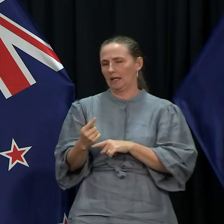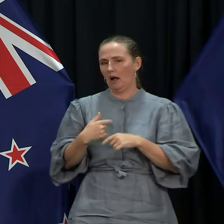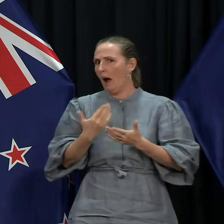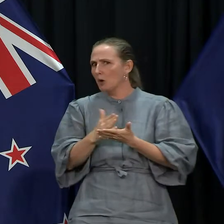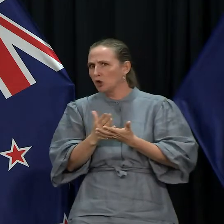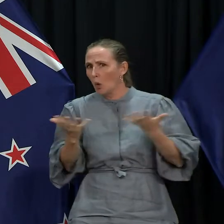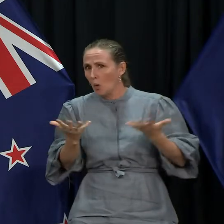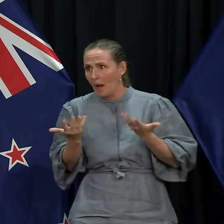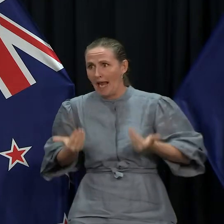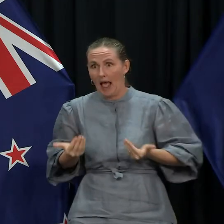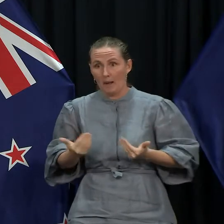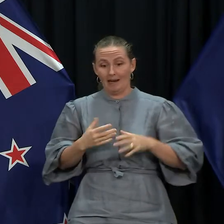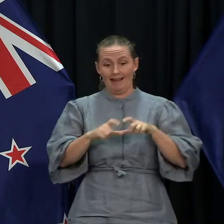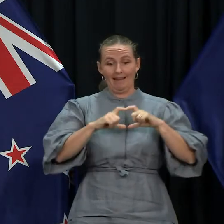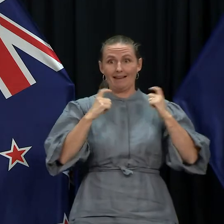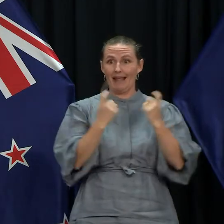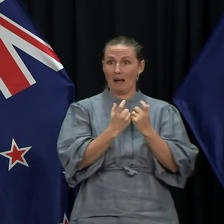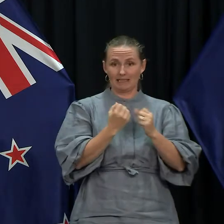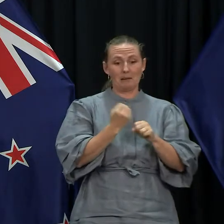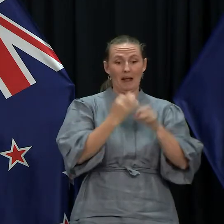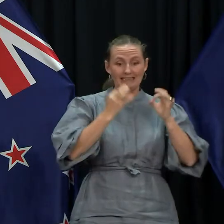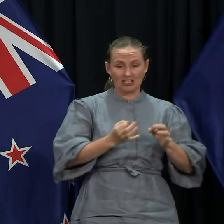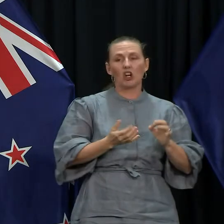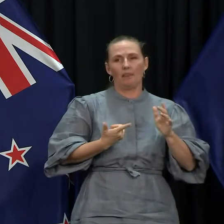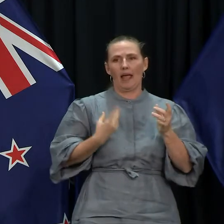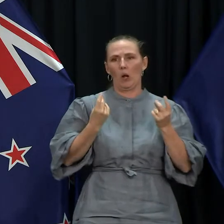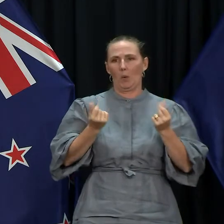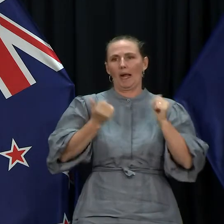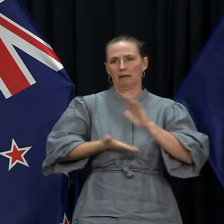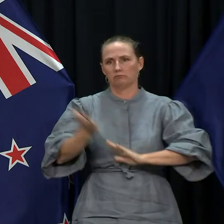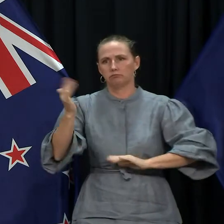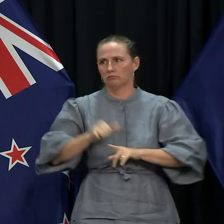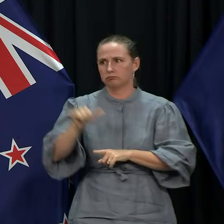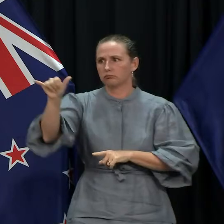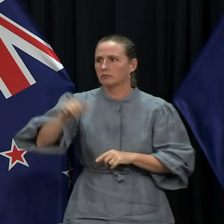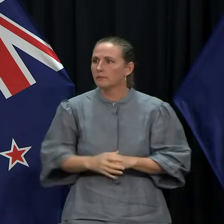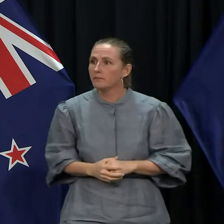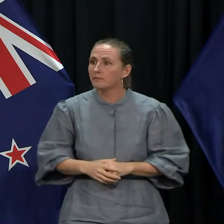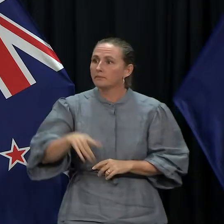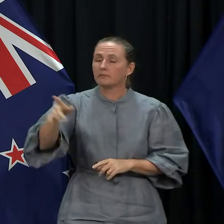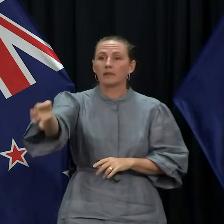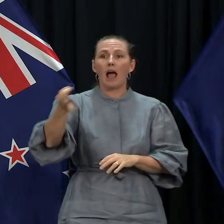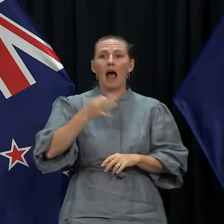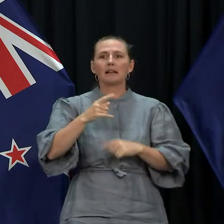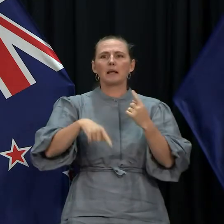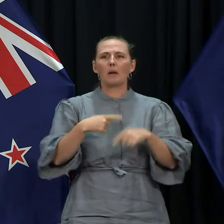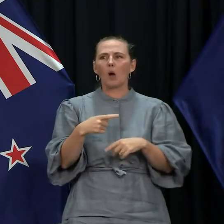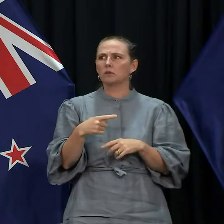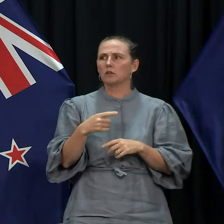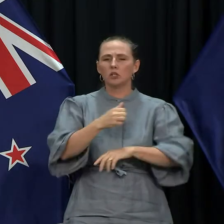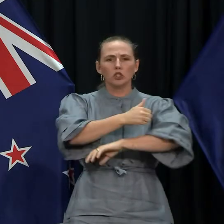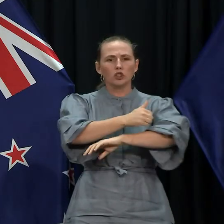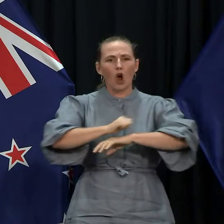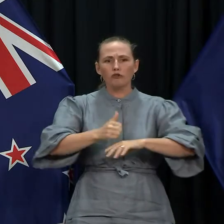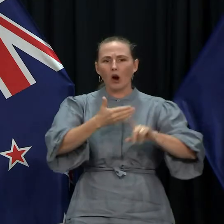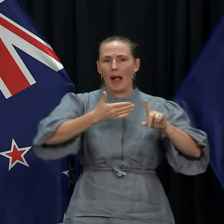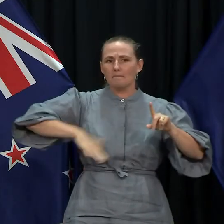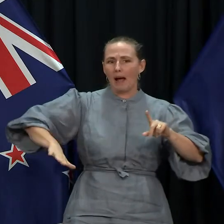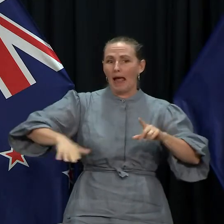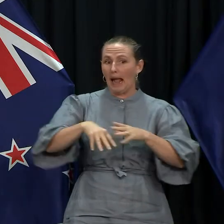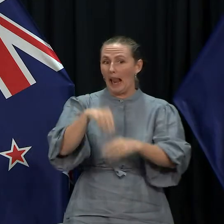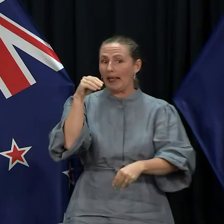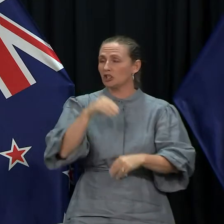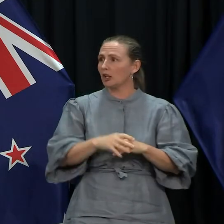very quickly after Cabinet made its decision. Have you settled on a date for the Tauranga Bay election yet? No, not yet. I received some advice over the weekend. I had